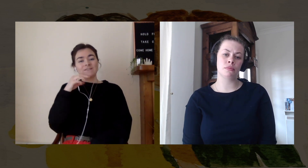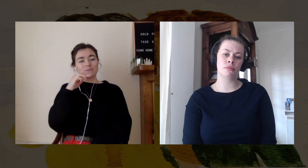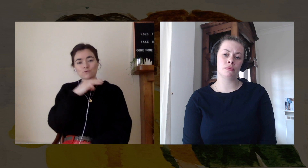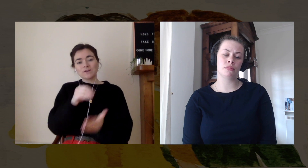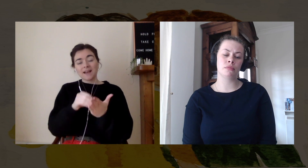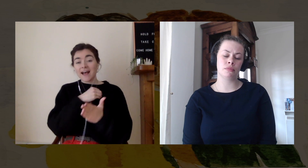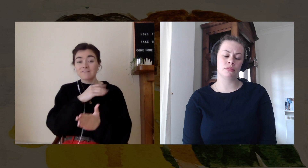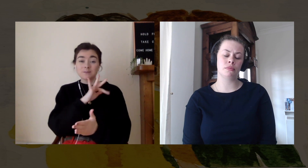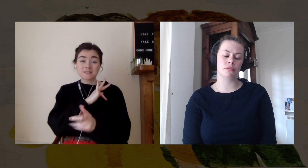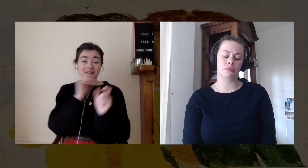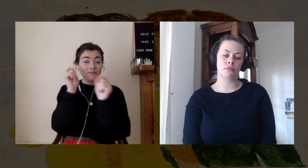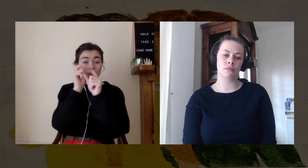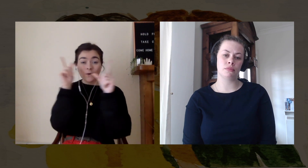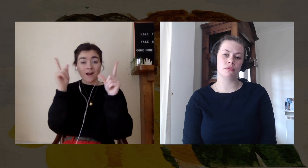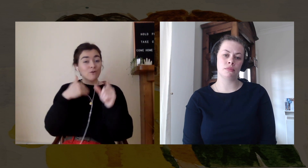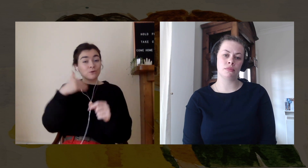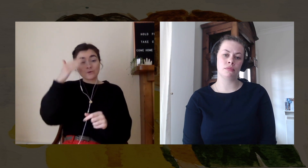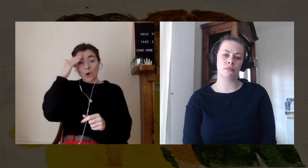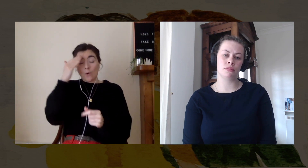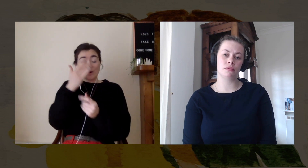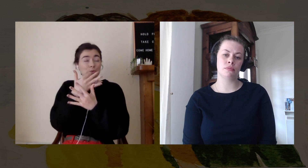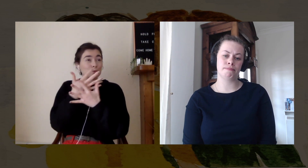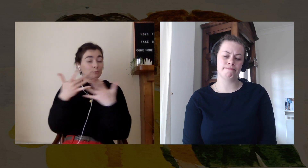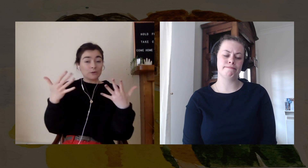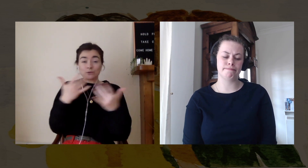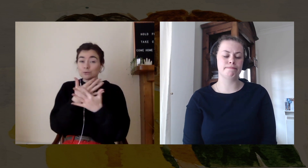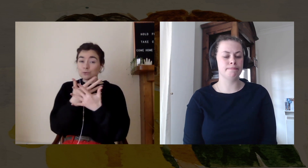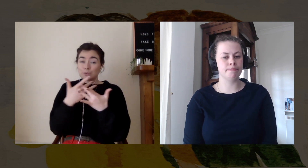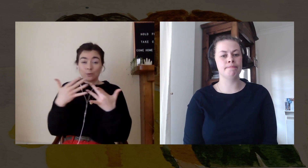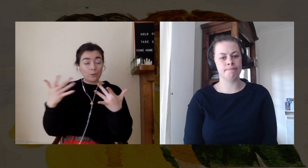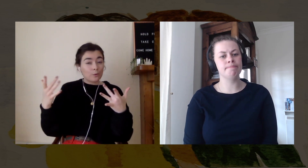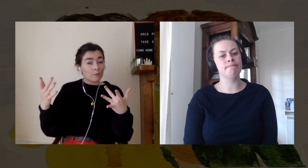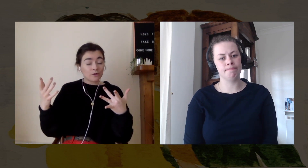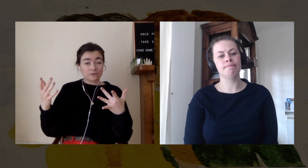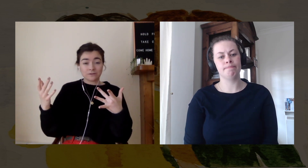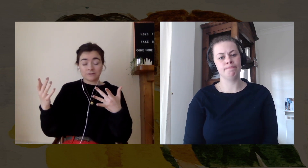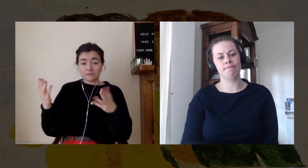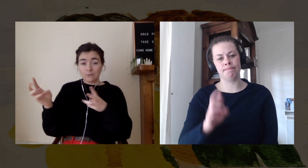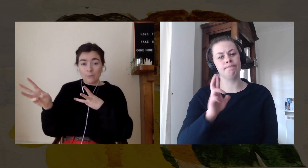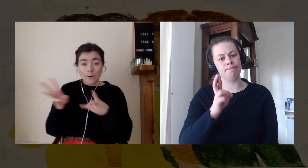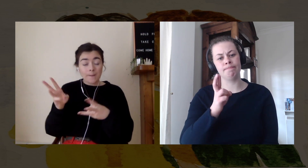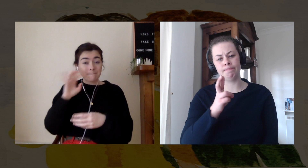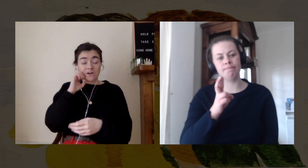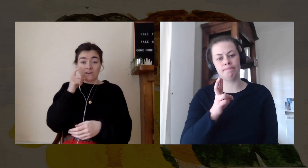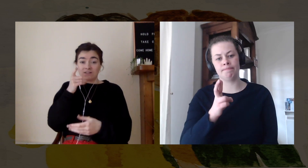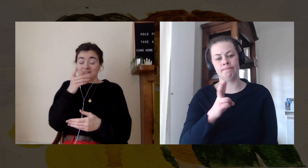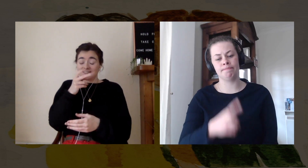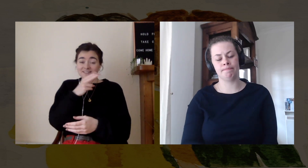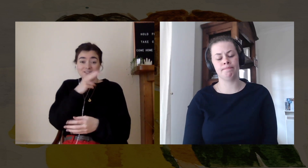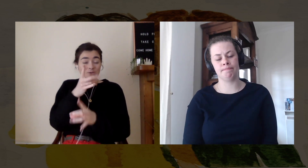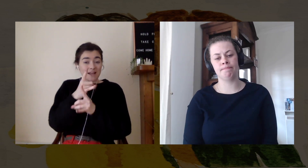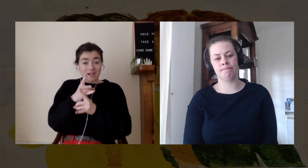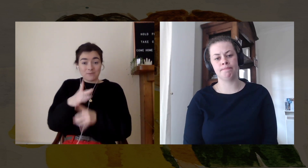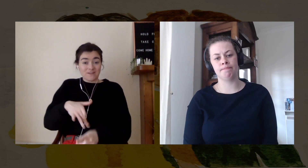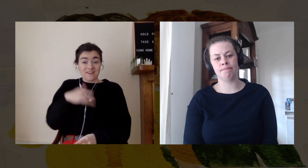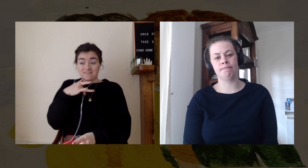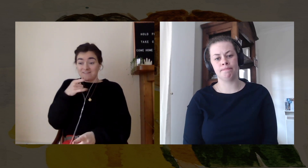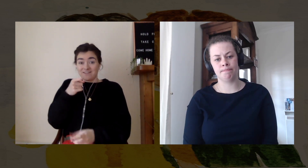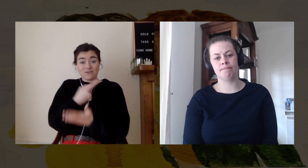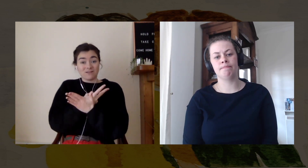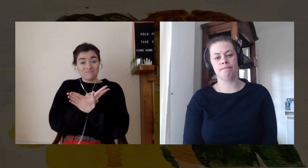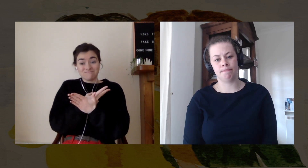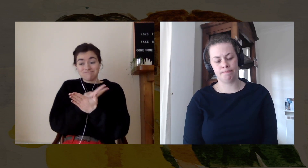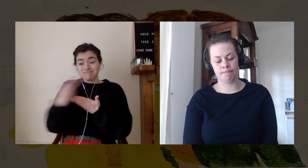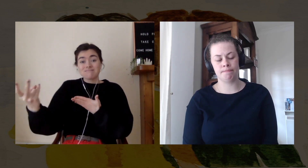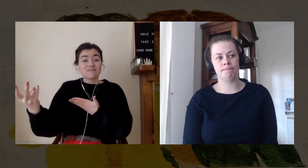is too much. No, it's so true. Because it's not going to help anyone if you burn yourself out and our you're profession left without